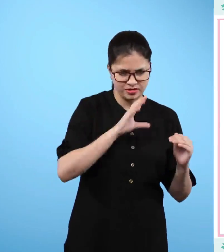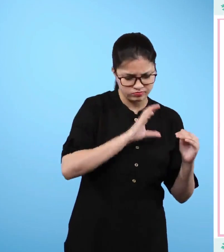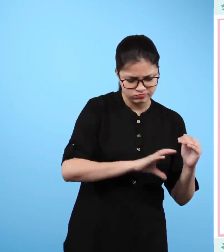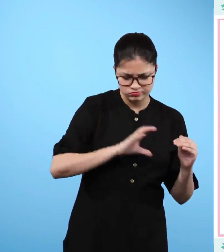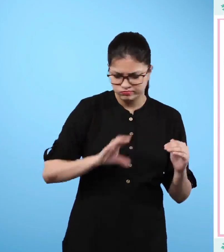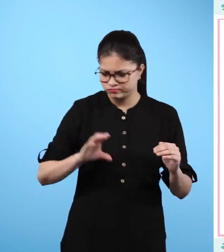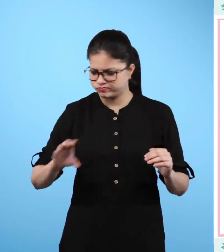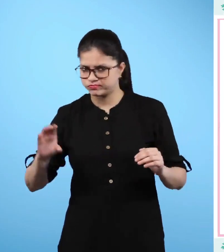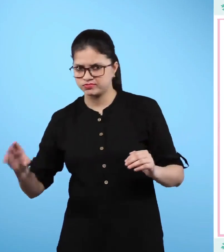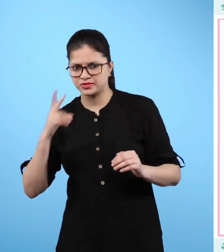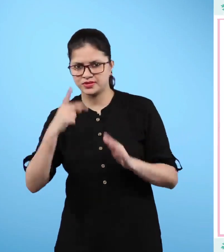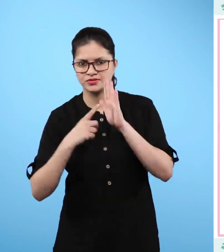model.